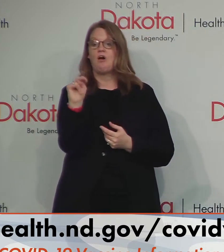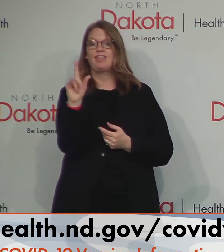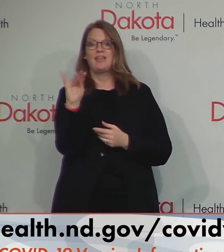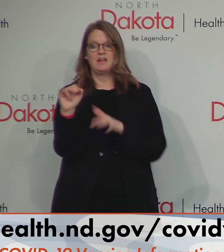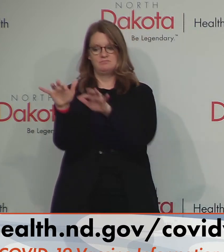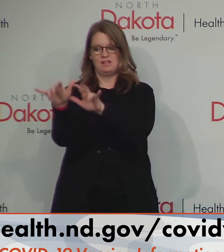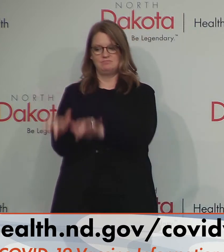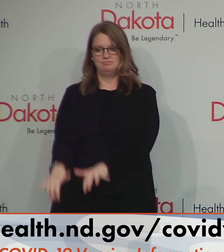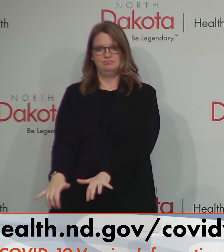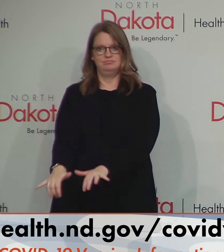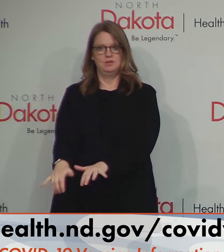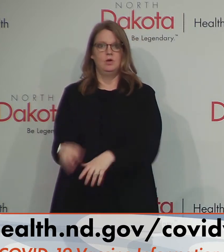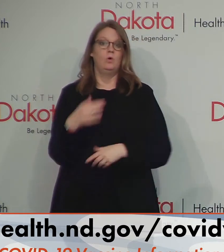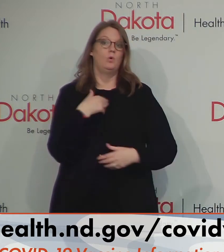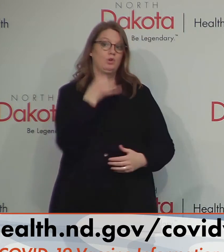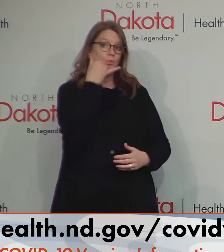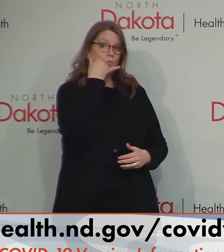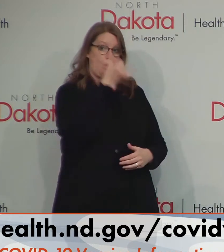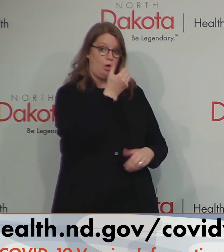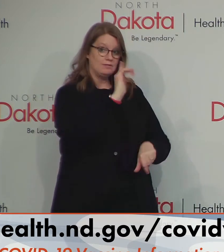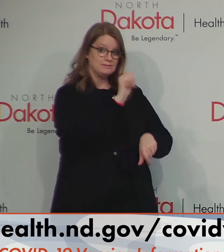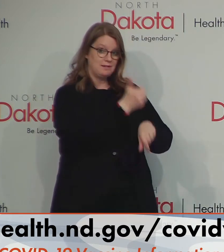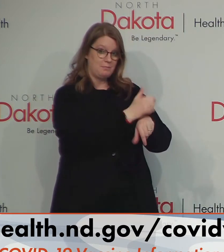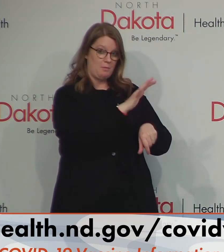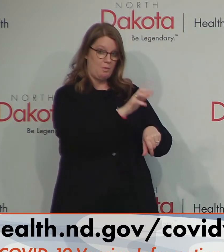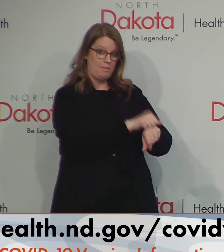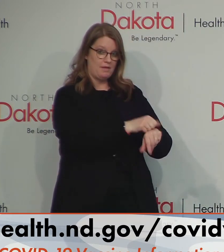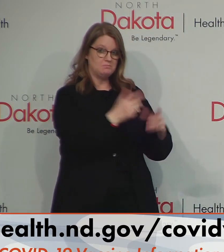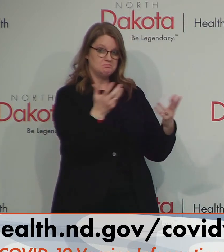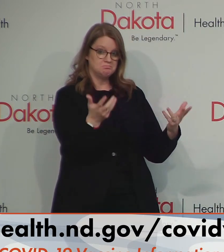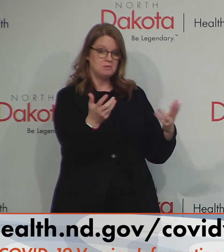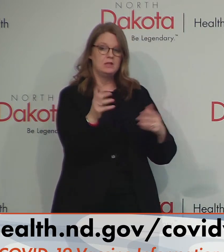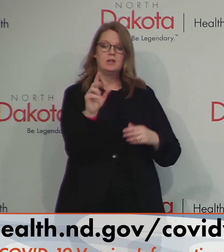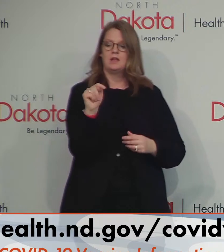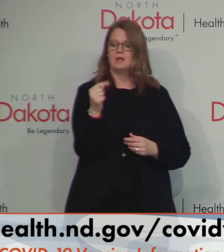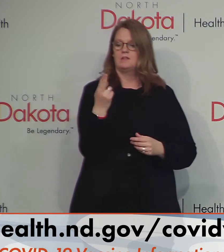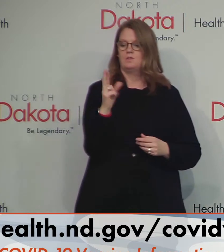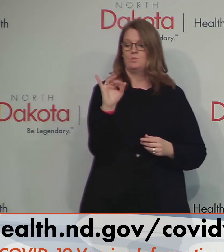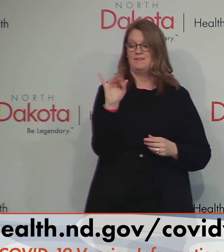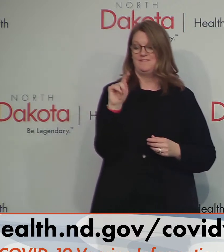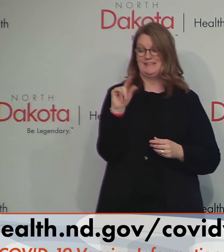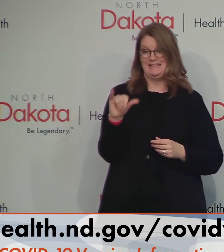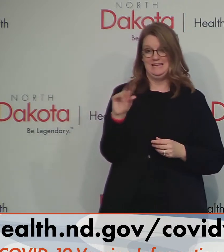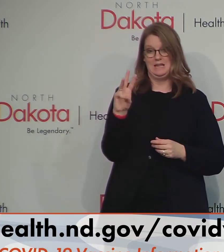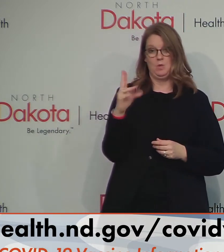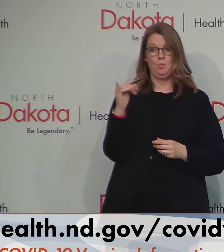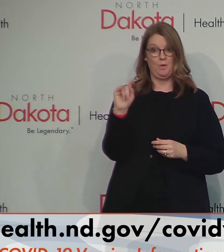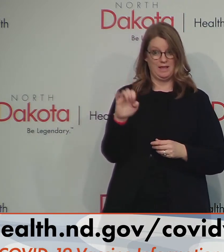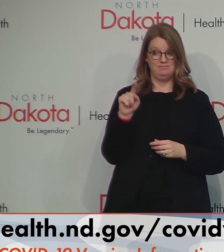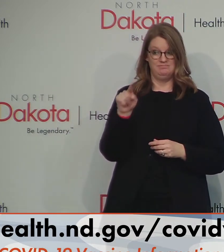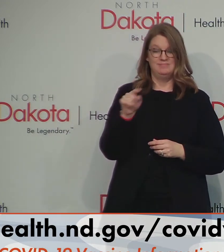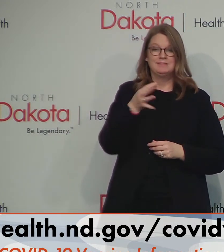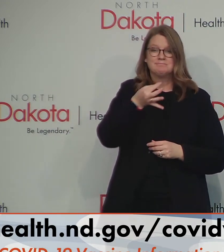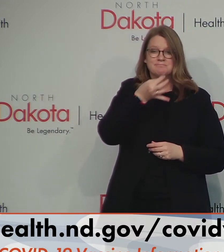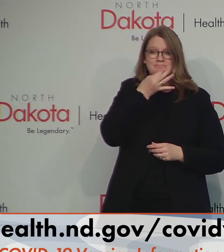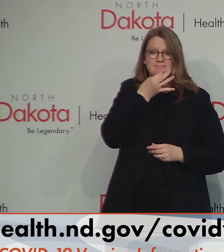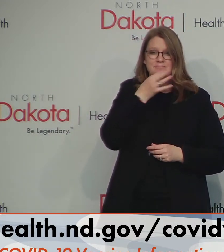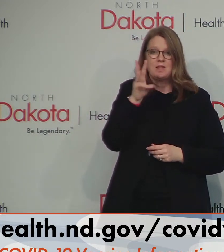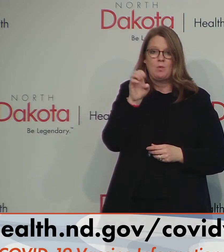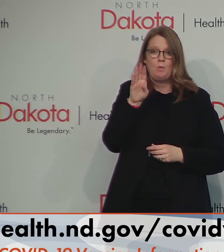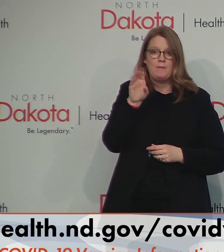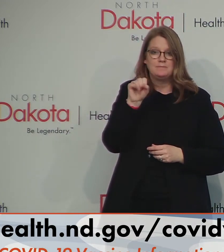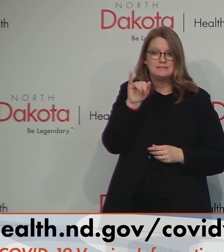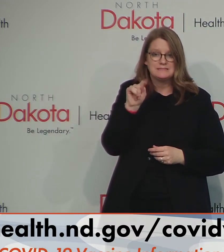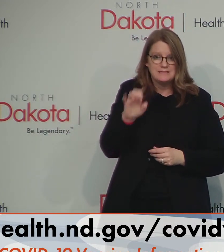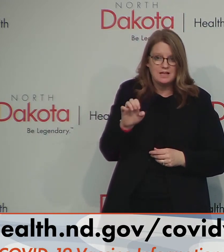a hotline. And then additionally, Thrifty White has a really good website, and it shows